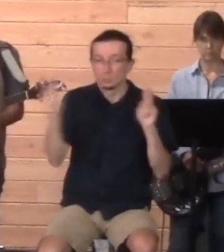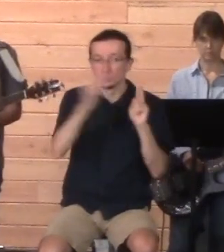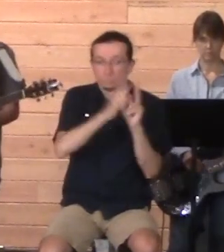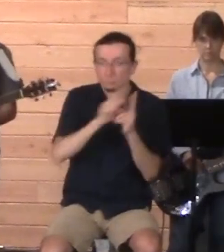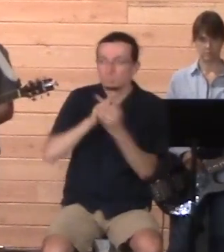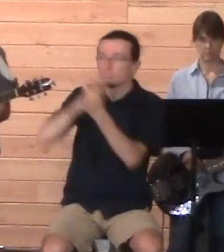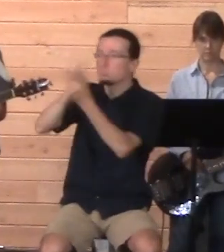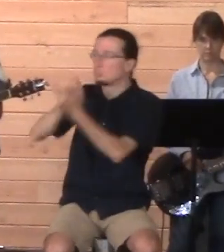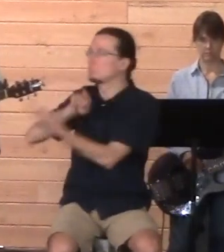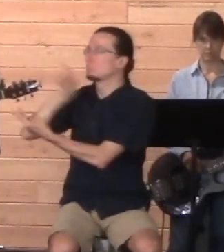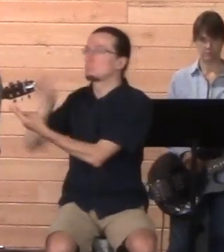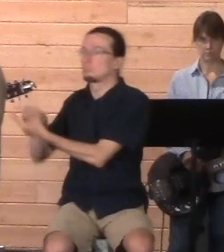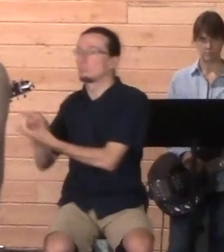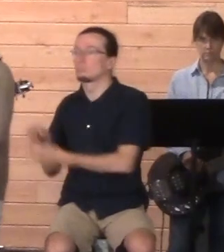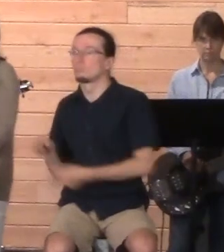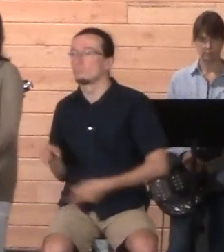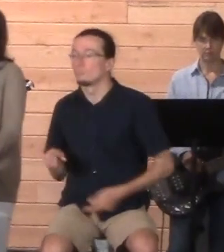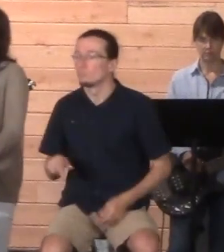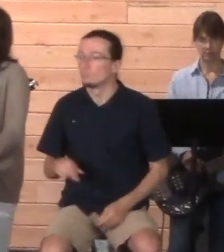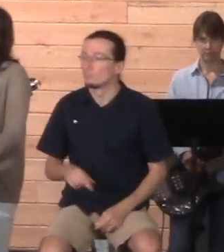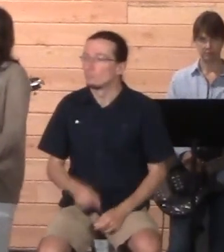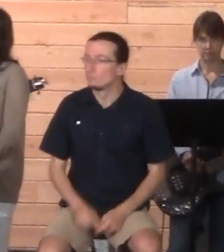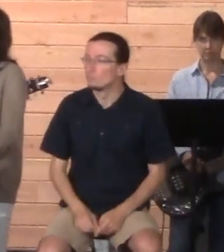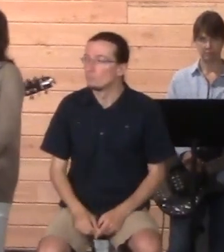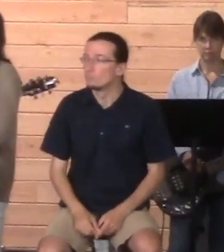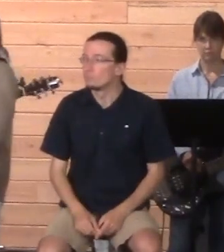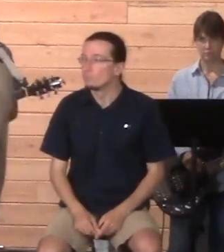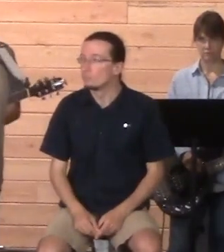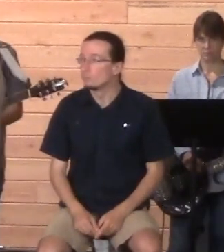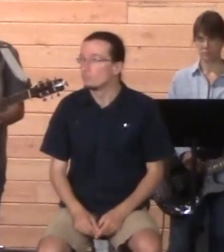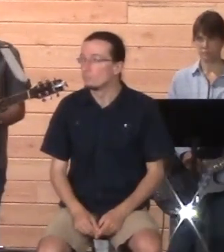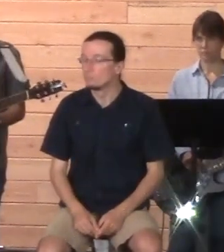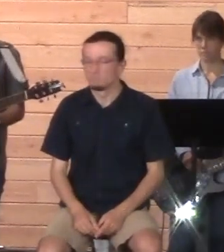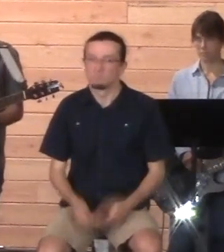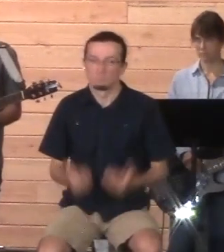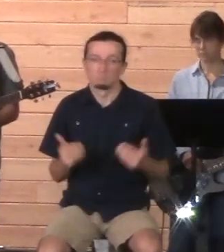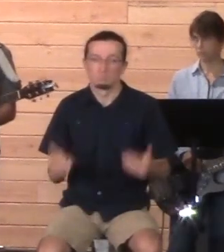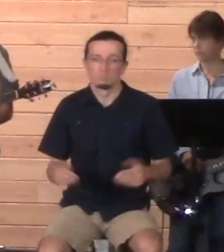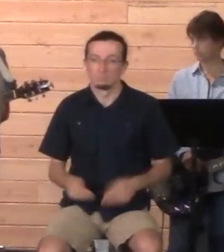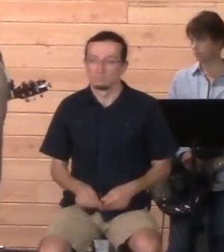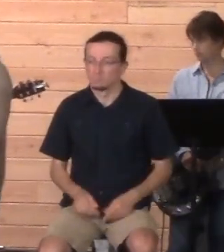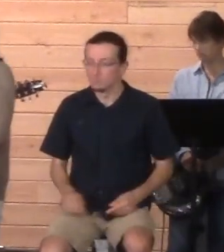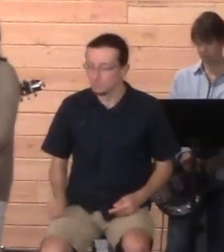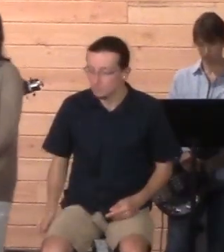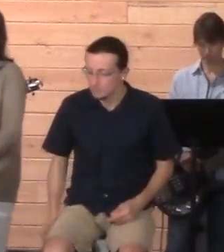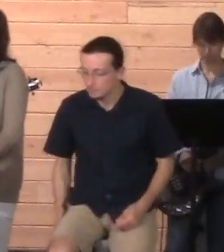folks, and we'll just do it that way, okay?